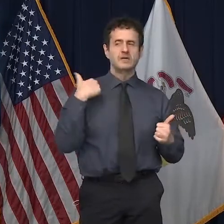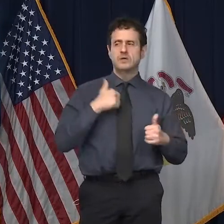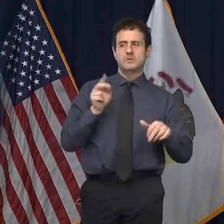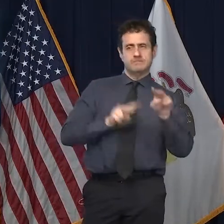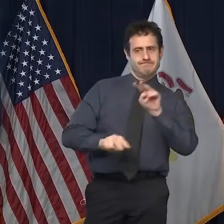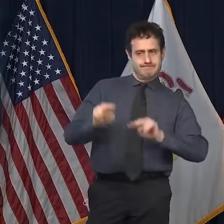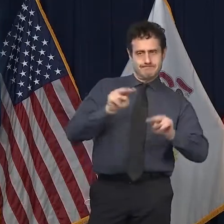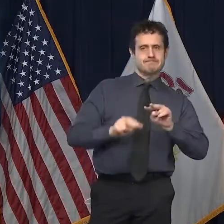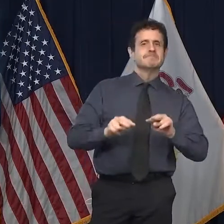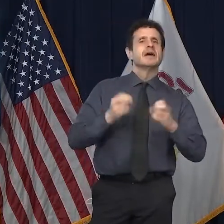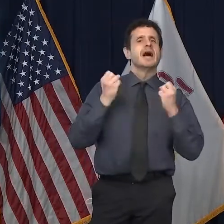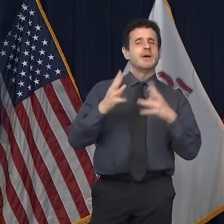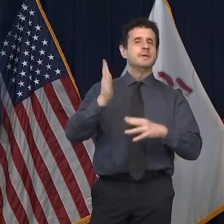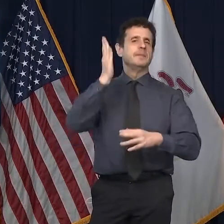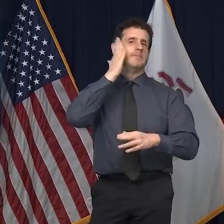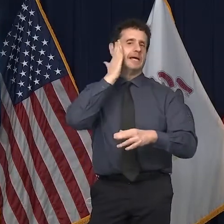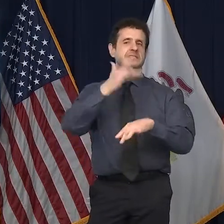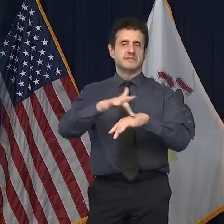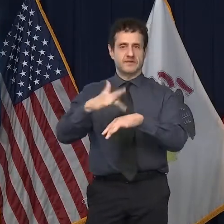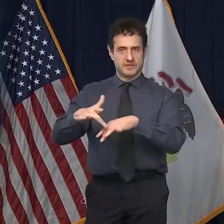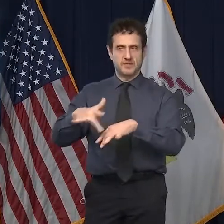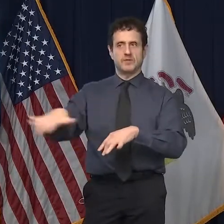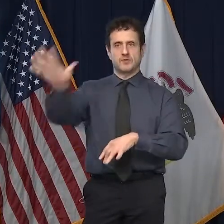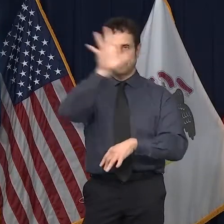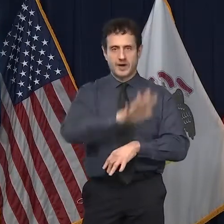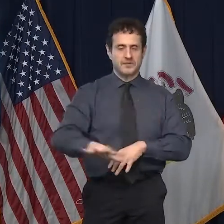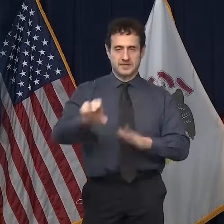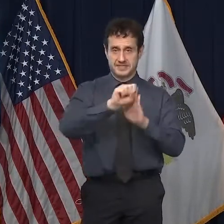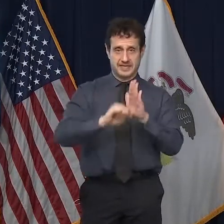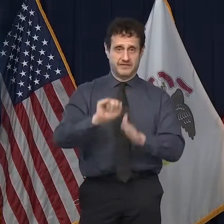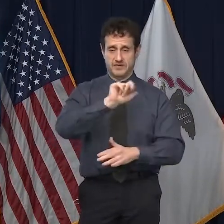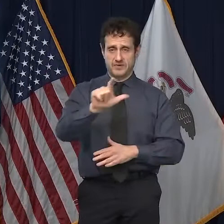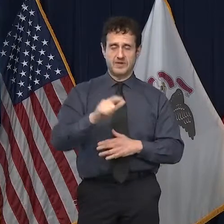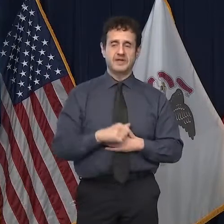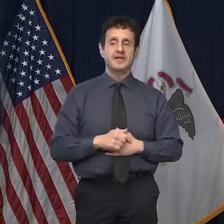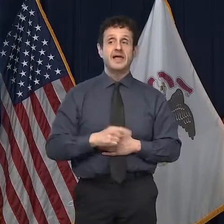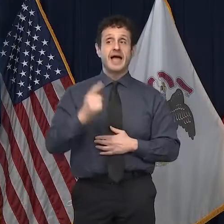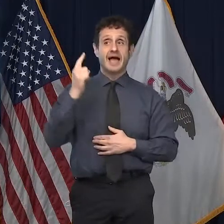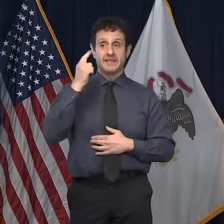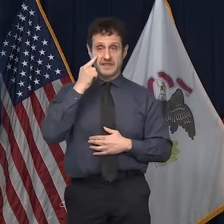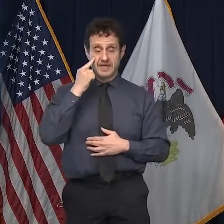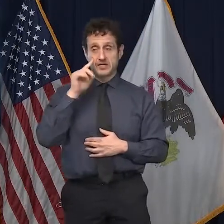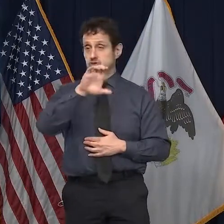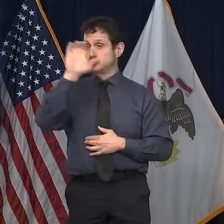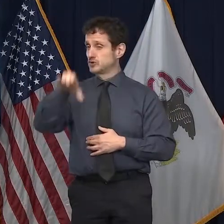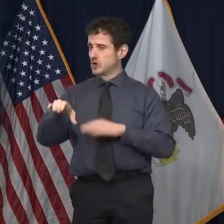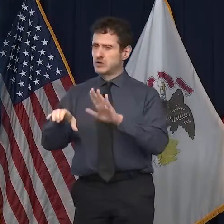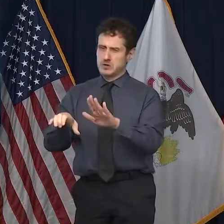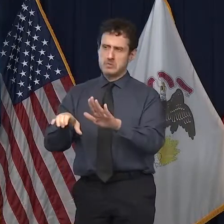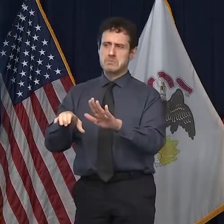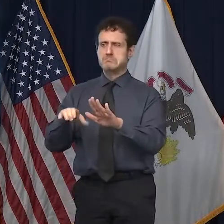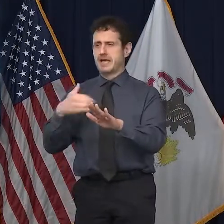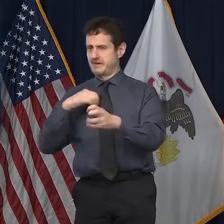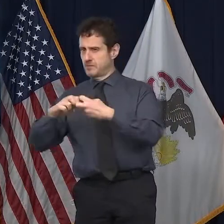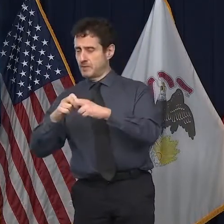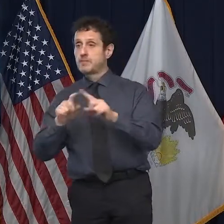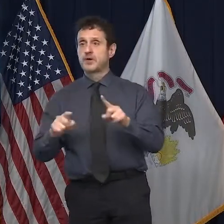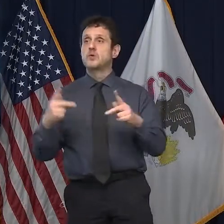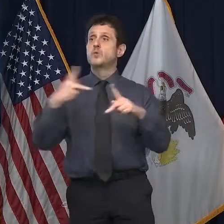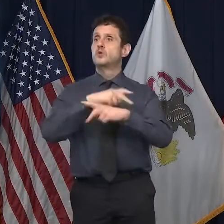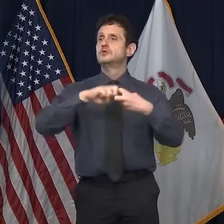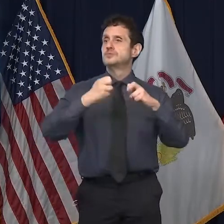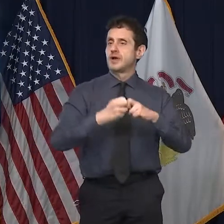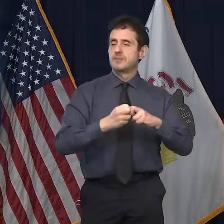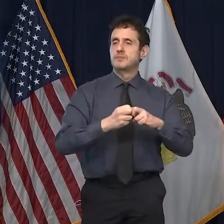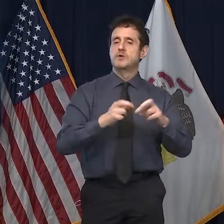monitoring, obviously, bed capacity throughout the state. I think our bigger problem right now is in regions 1